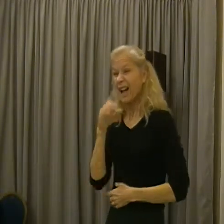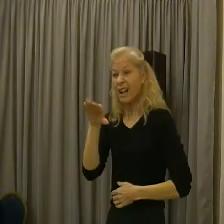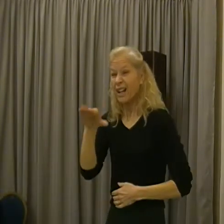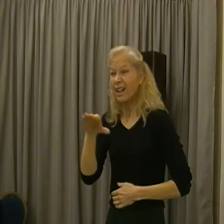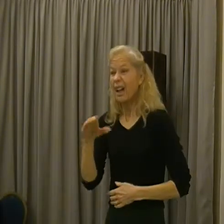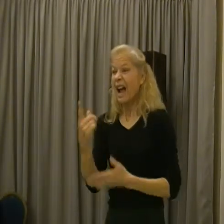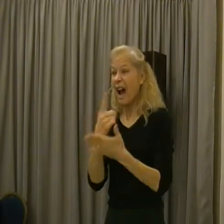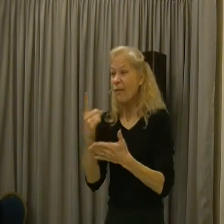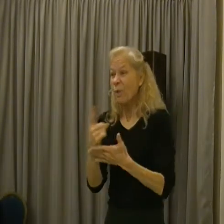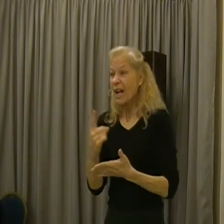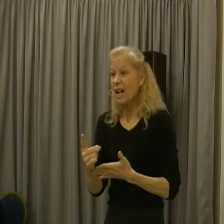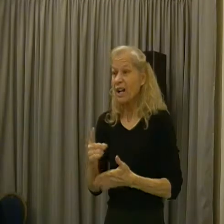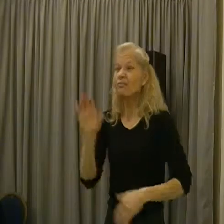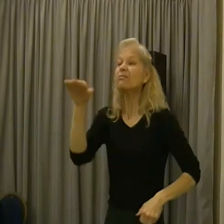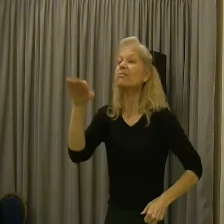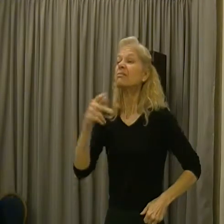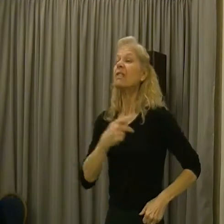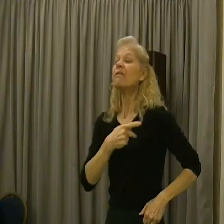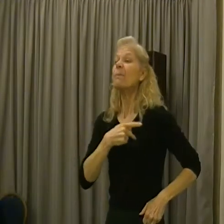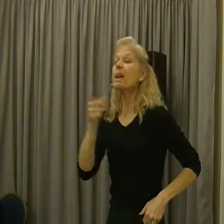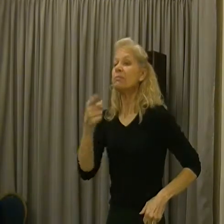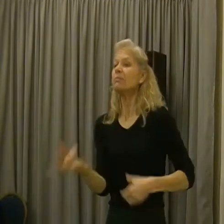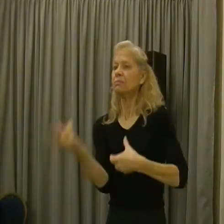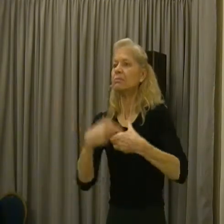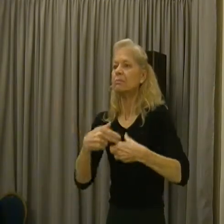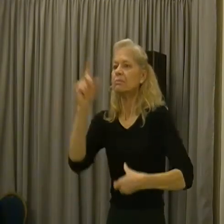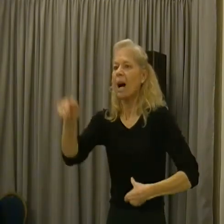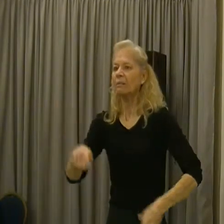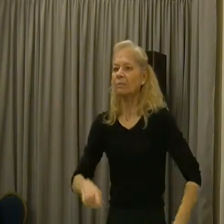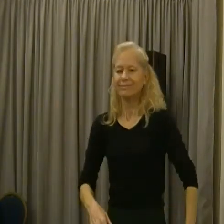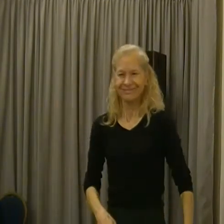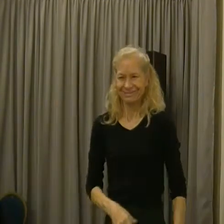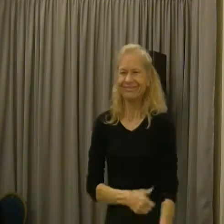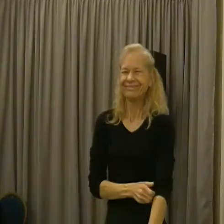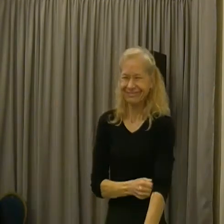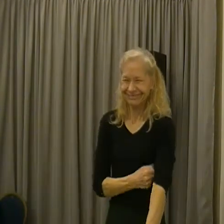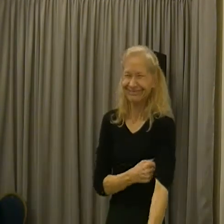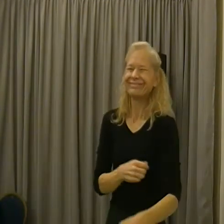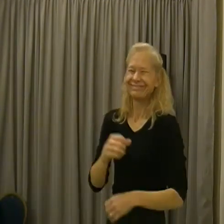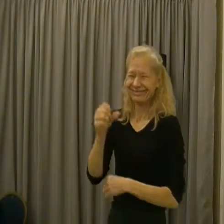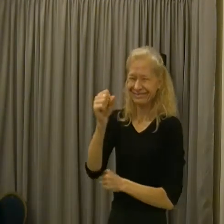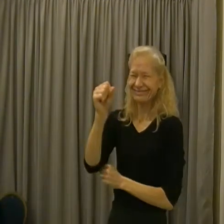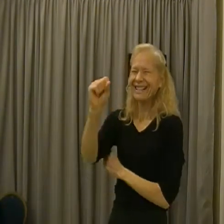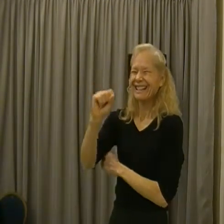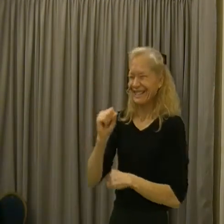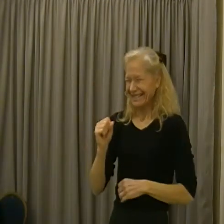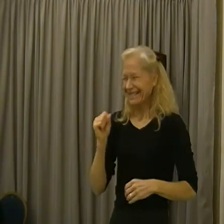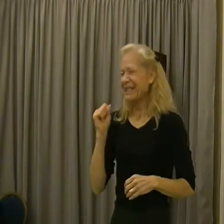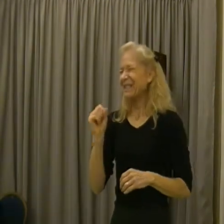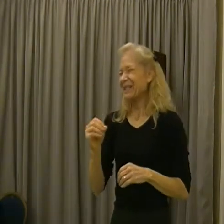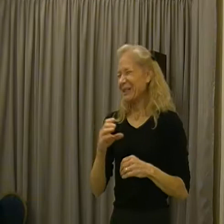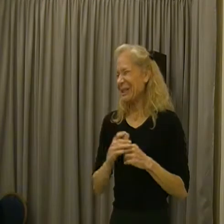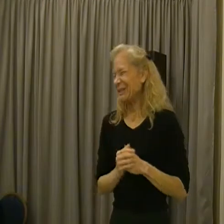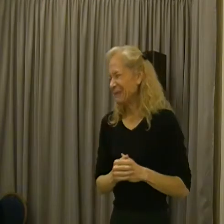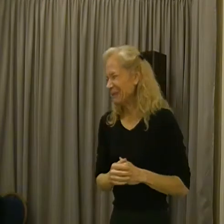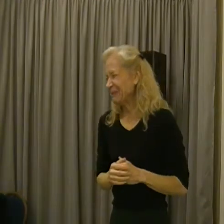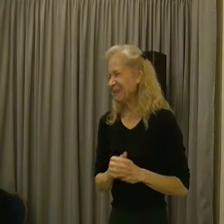He's probably going home Tuesday. Amen. They have nurses and everything with Glory. Him. Glory. Amen. That's a